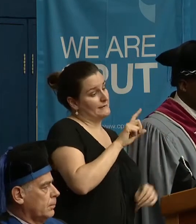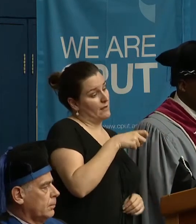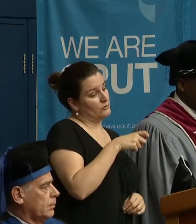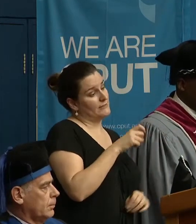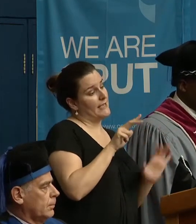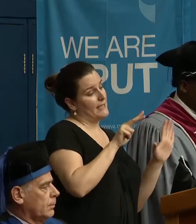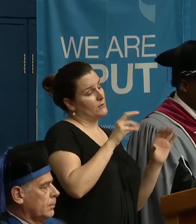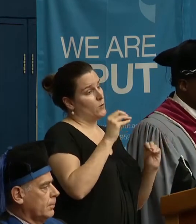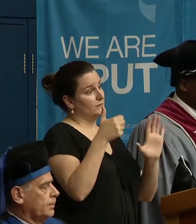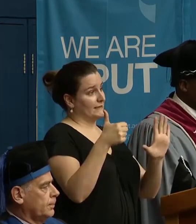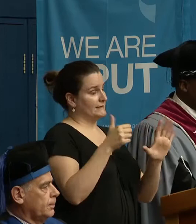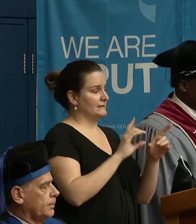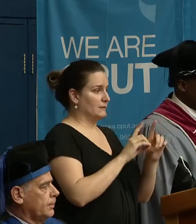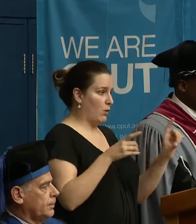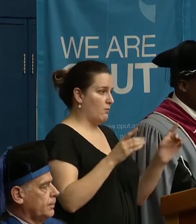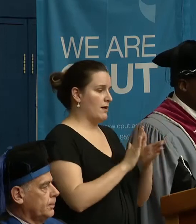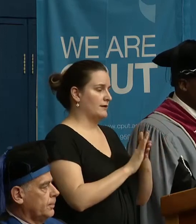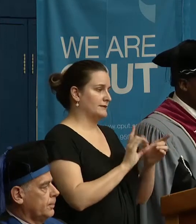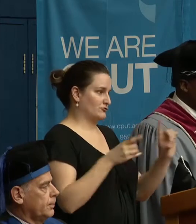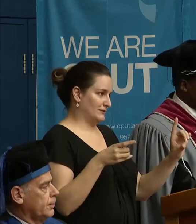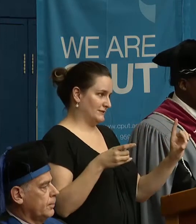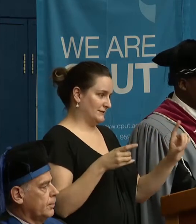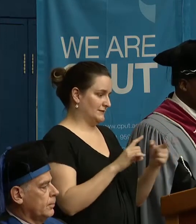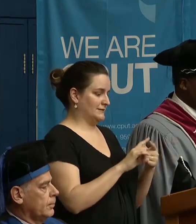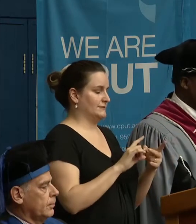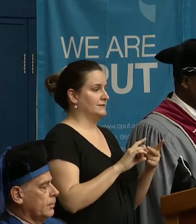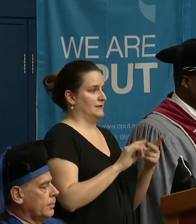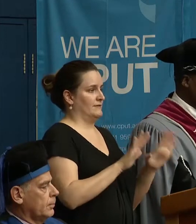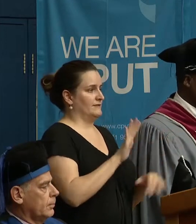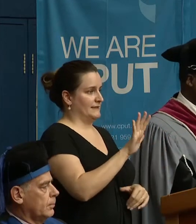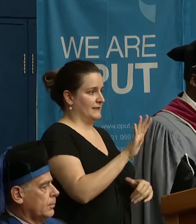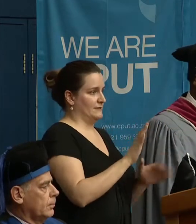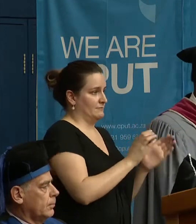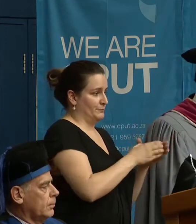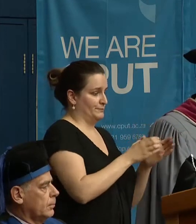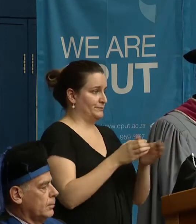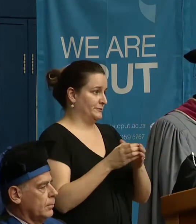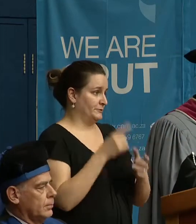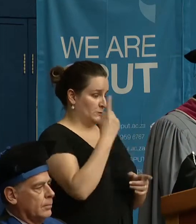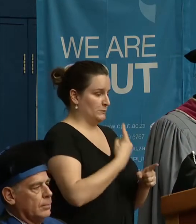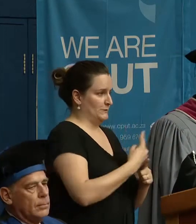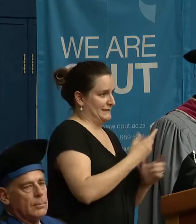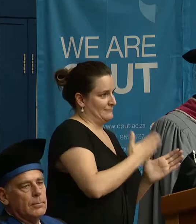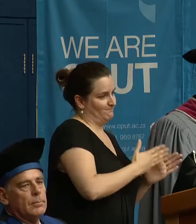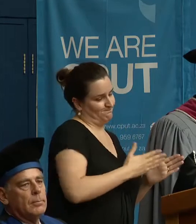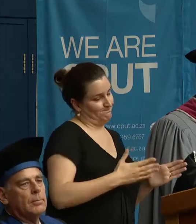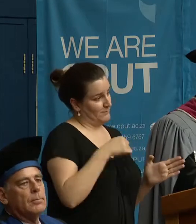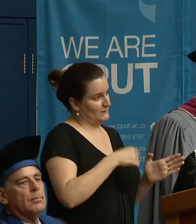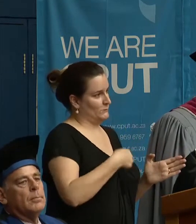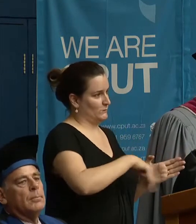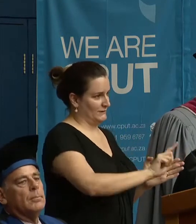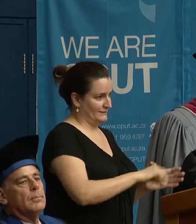6,806 diplomas and degrees in 15 graduation ceremonies taking place throughout this